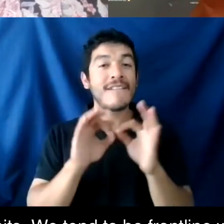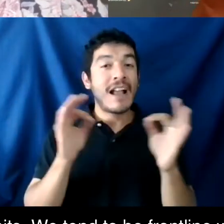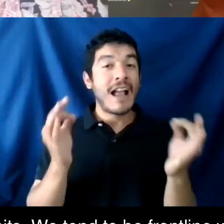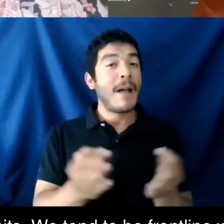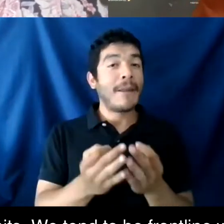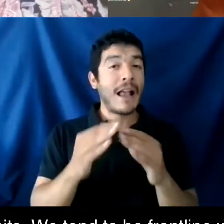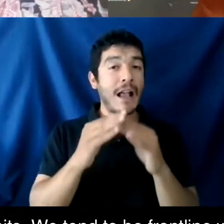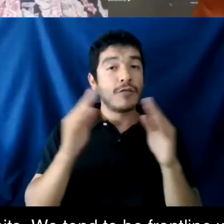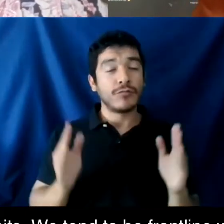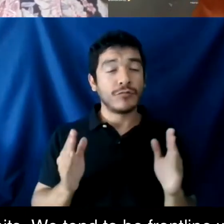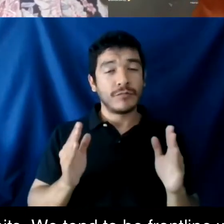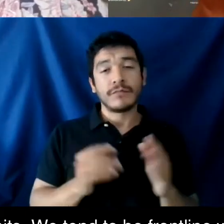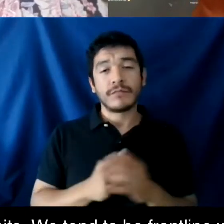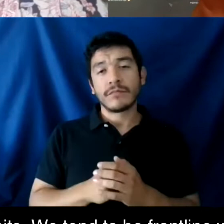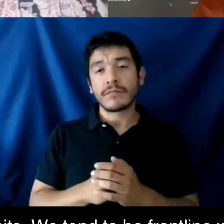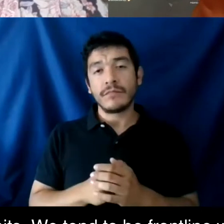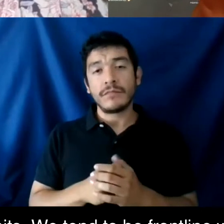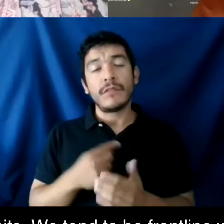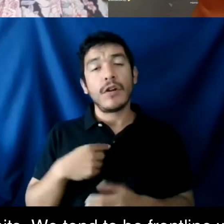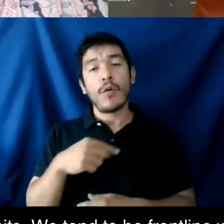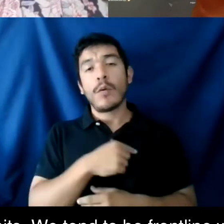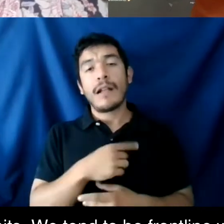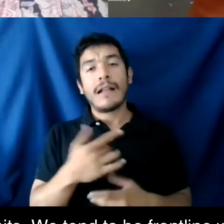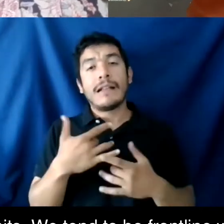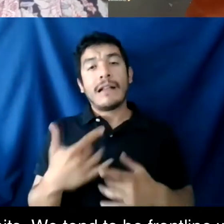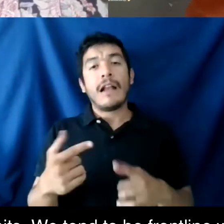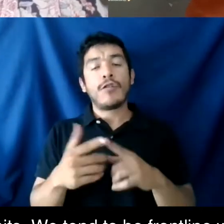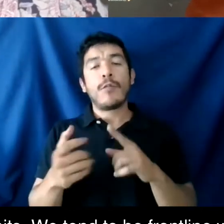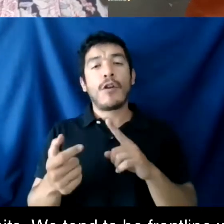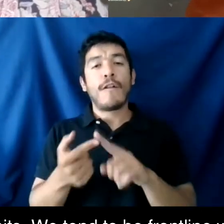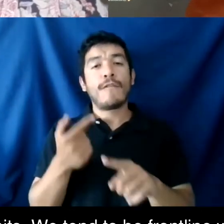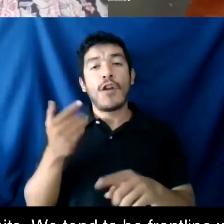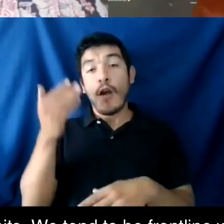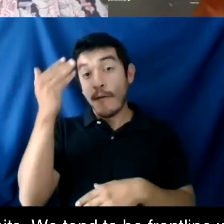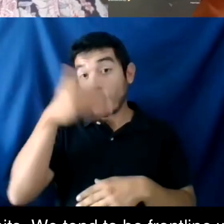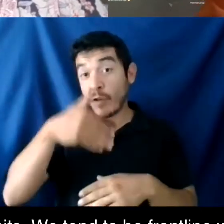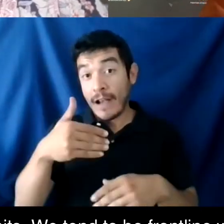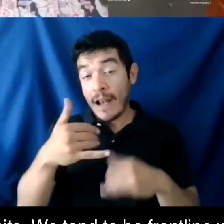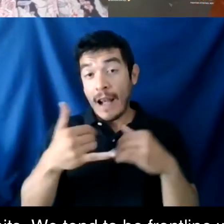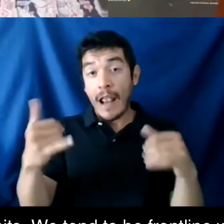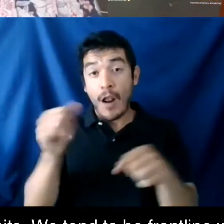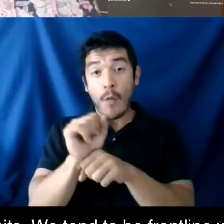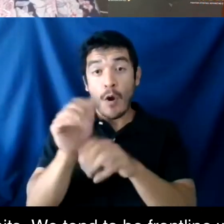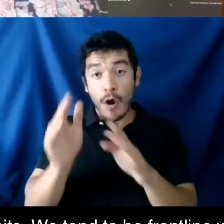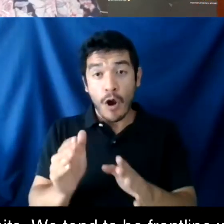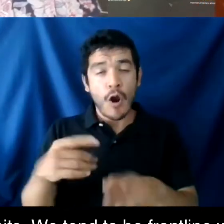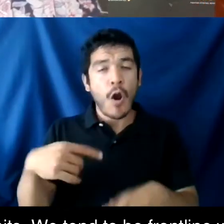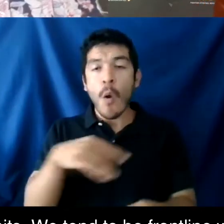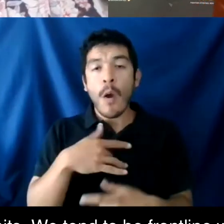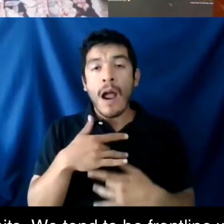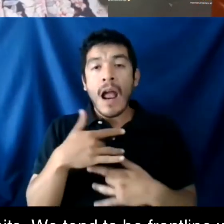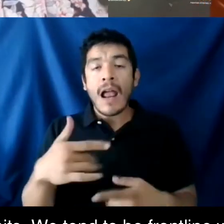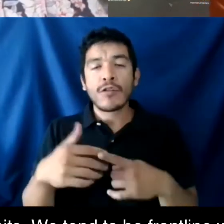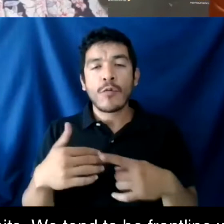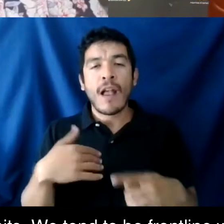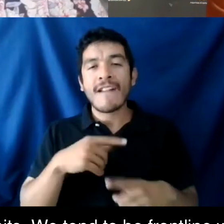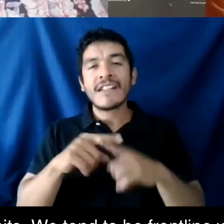units. We tend to be frontline workers. We tend to have